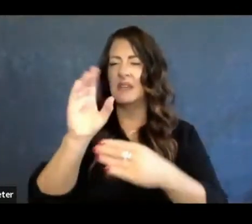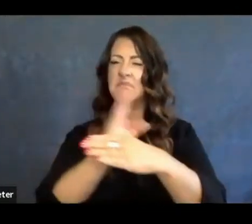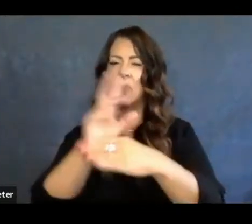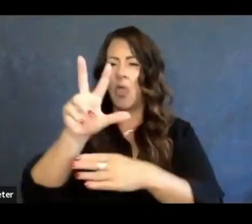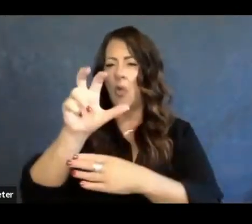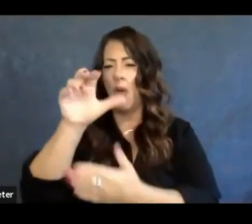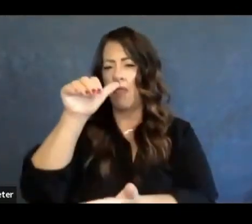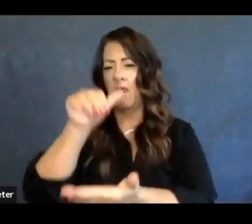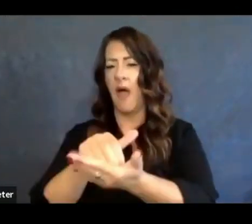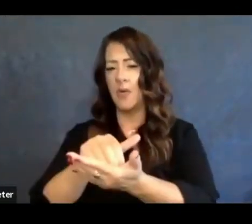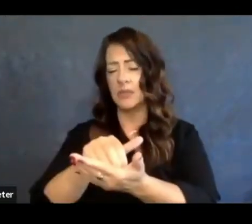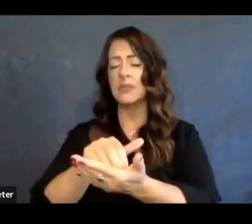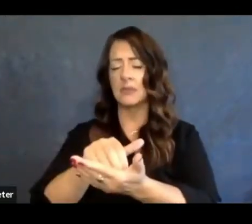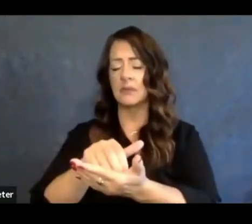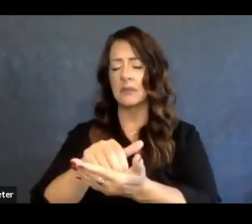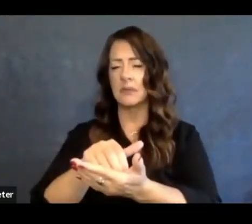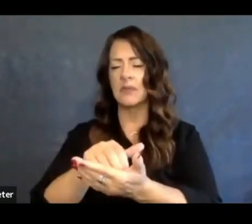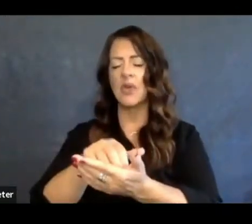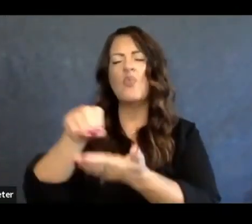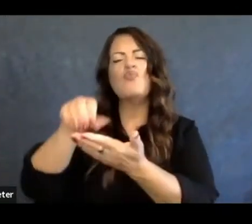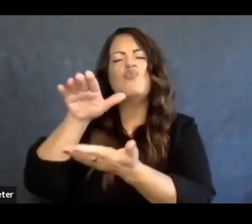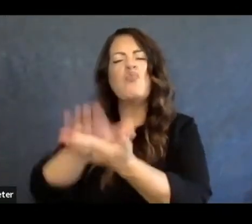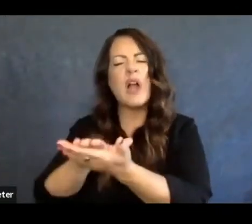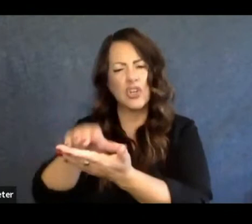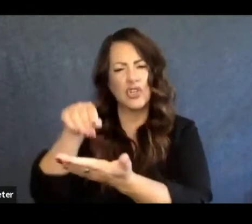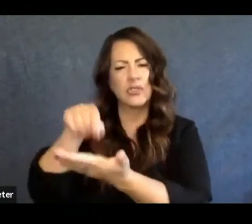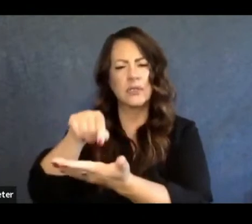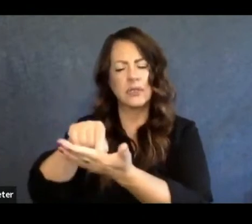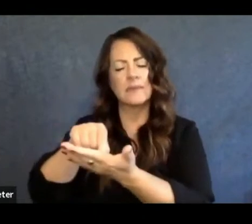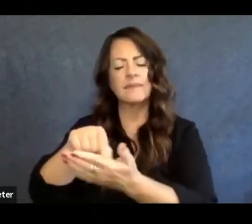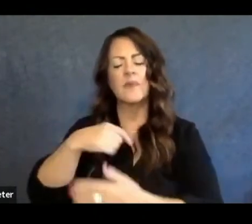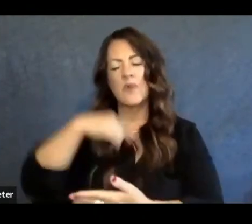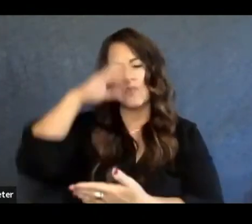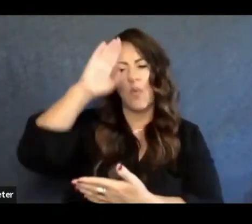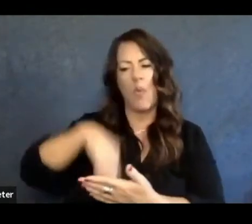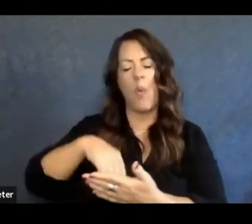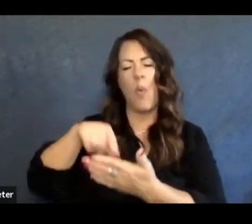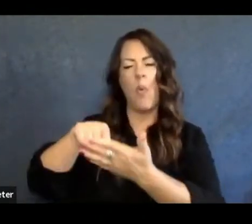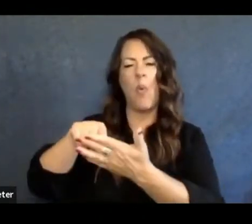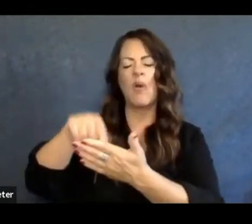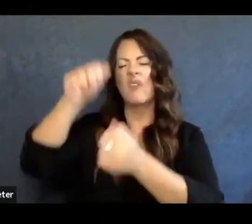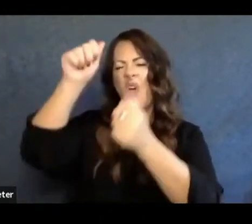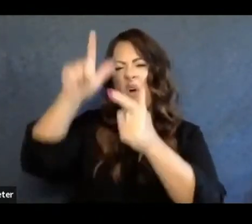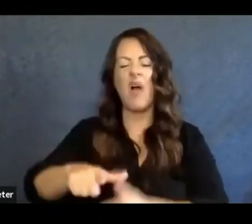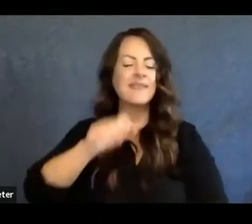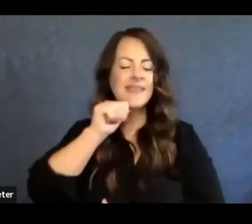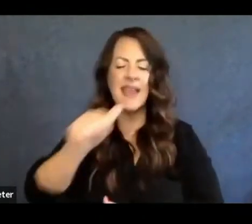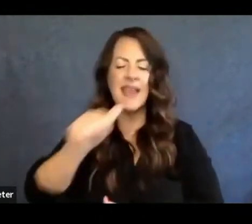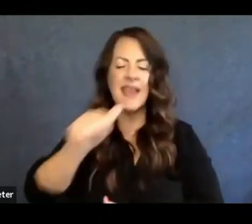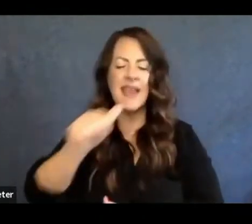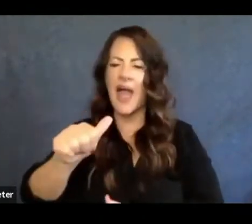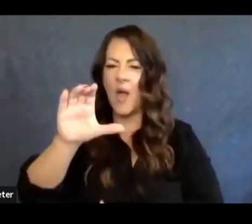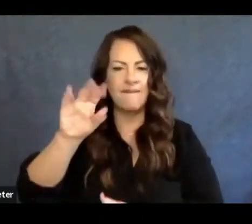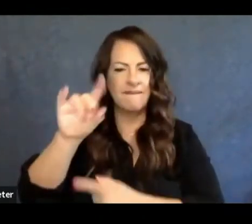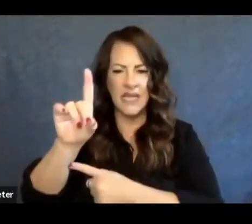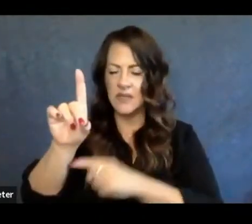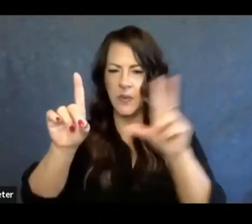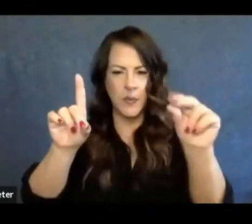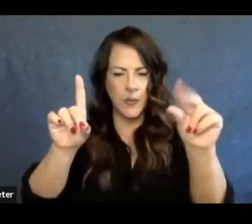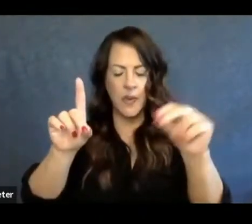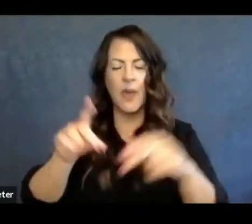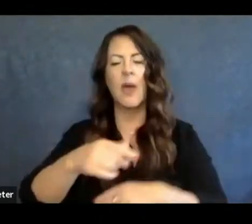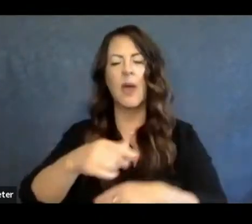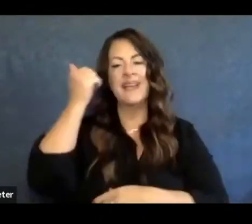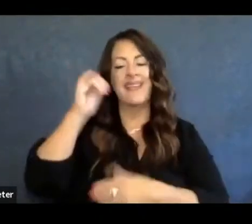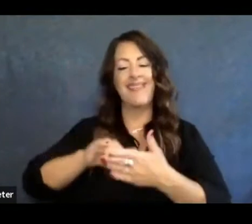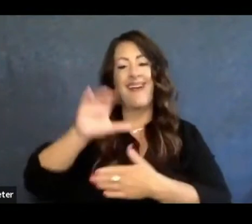300 distinct records. We know that those are not all COVID records because the CalReady system